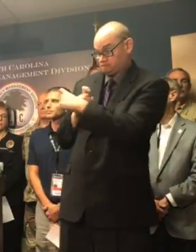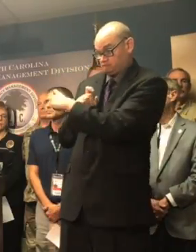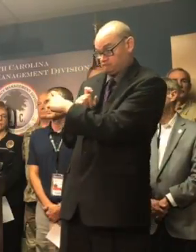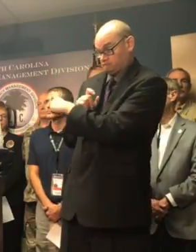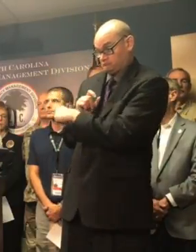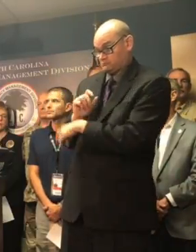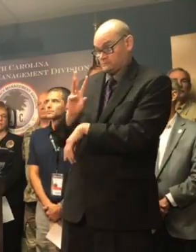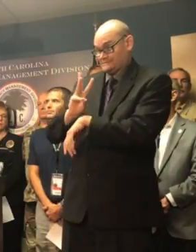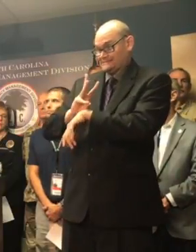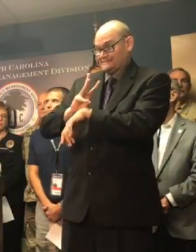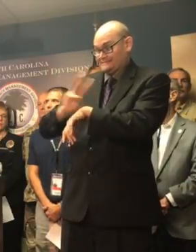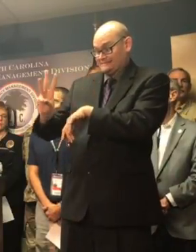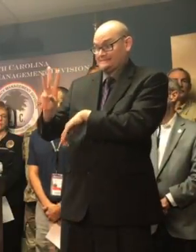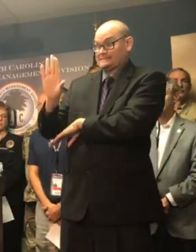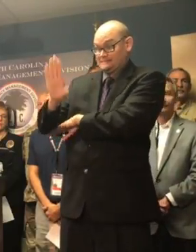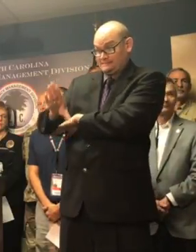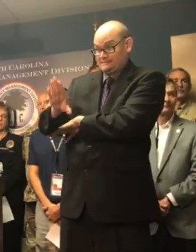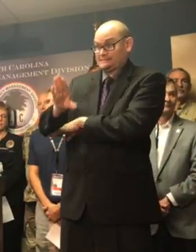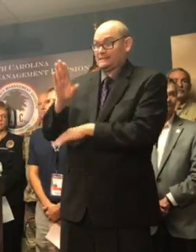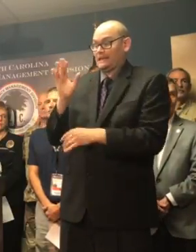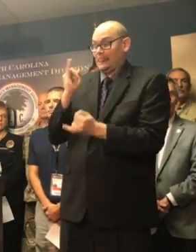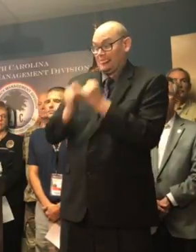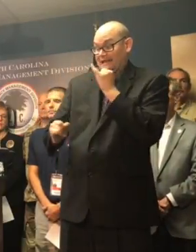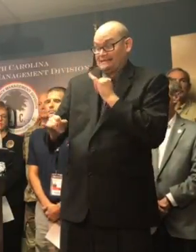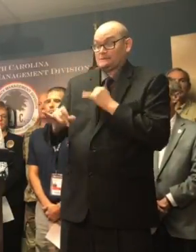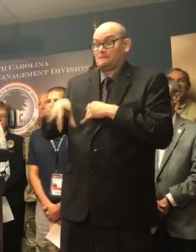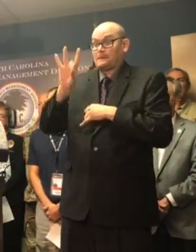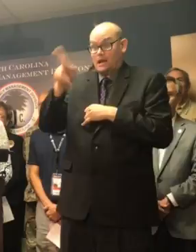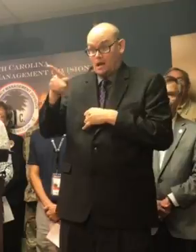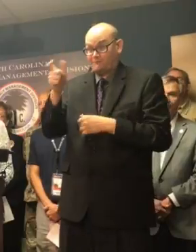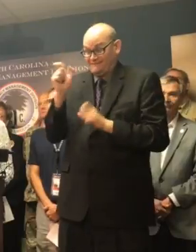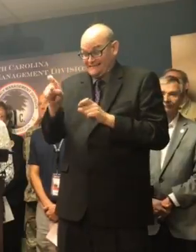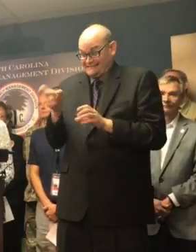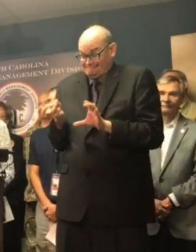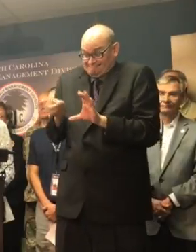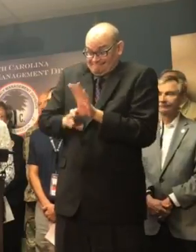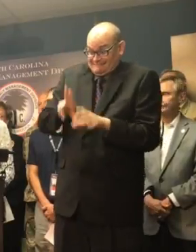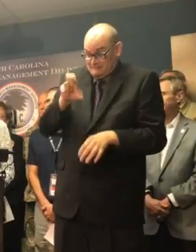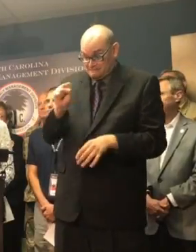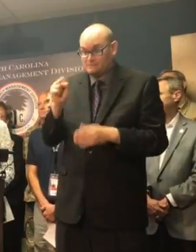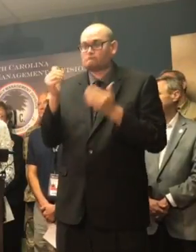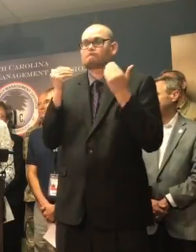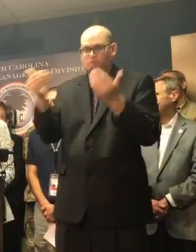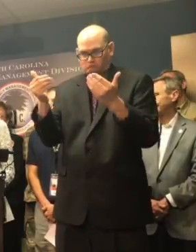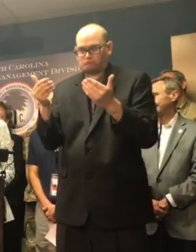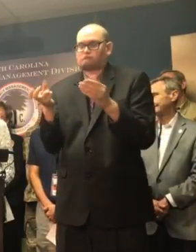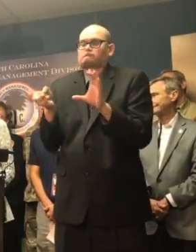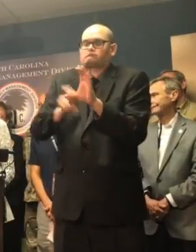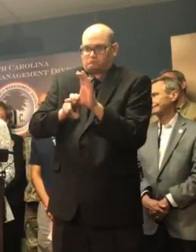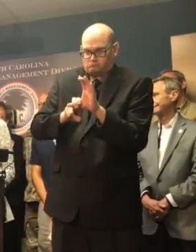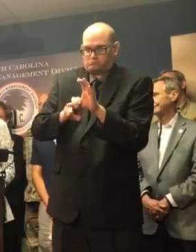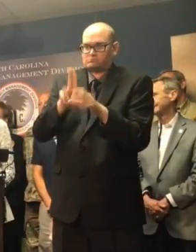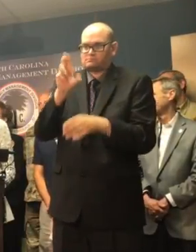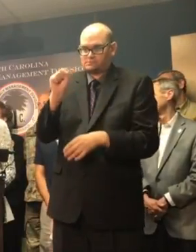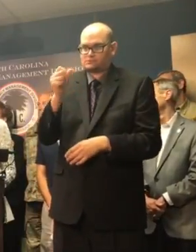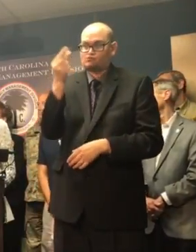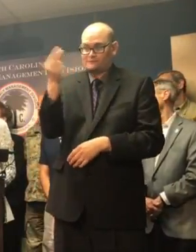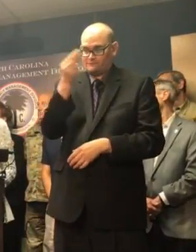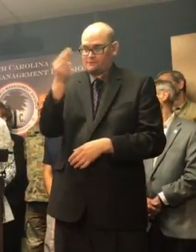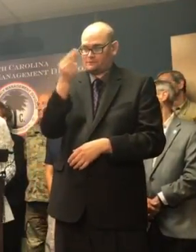Charleston, and the remainder were all going back to Greenville. How many people utilize the buses?